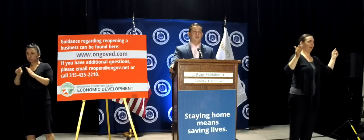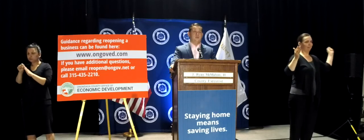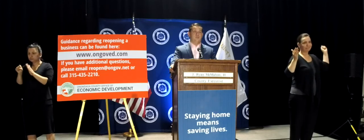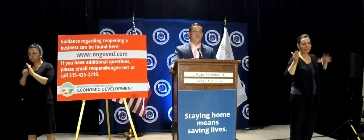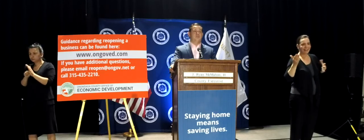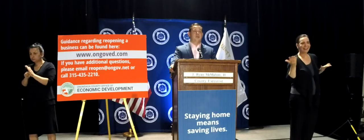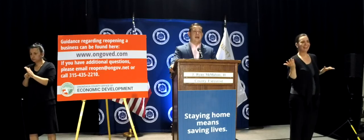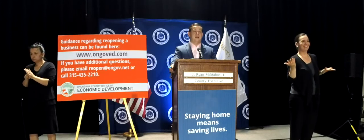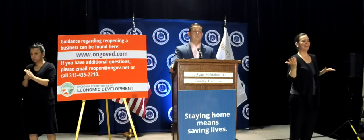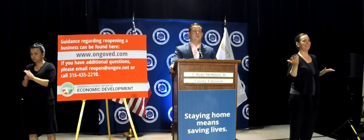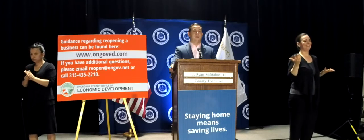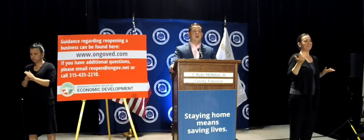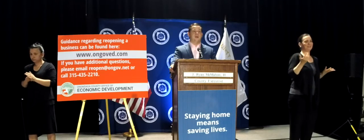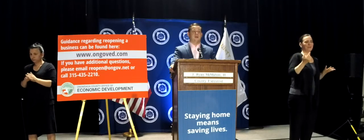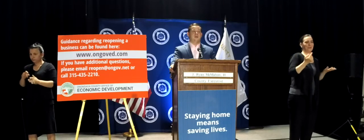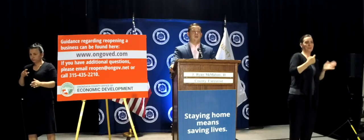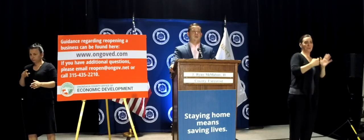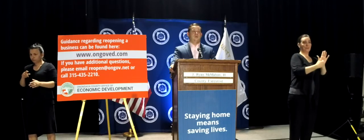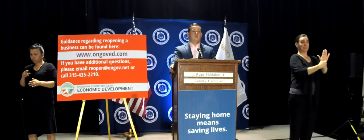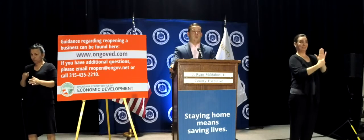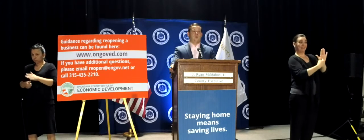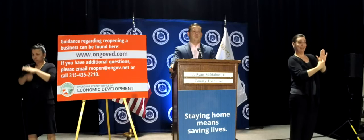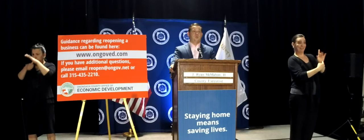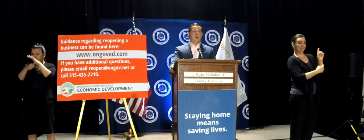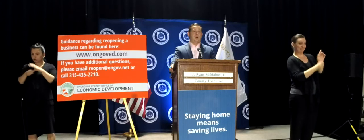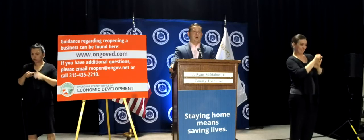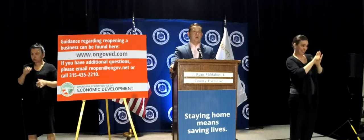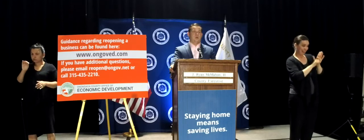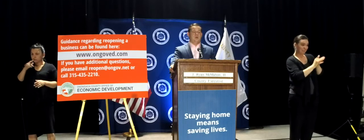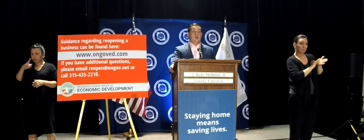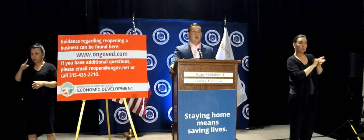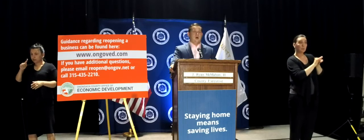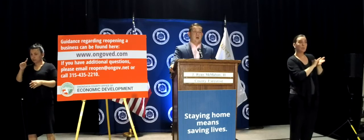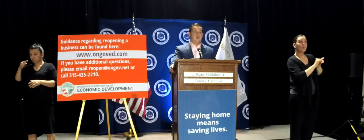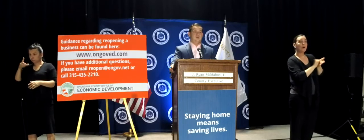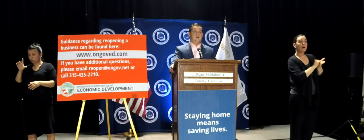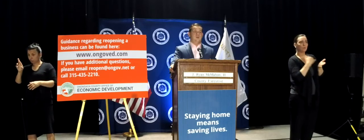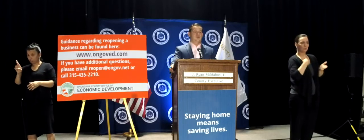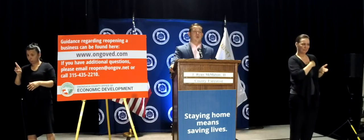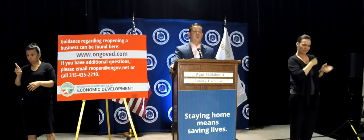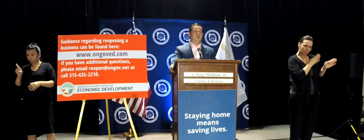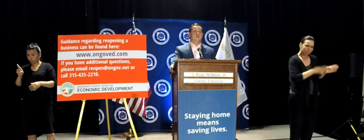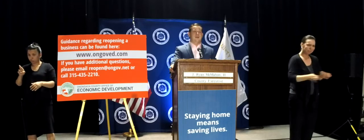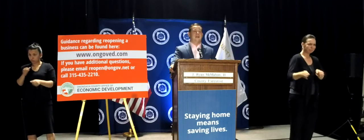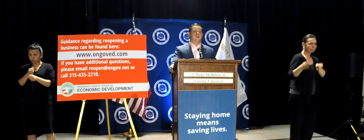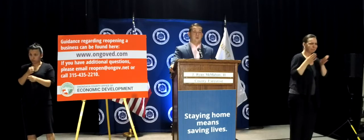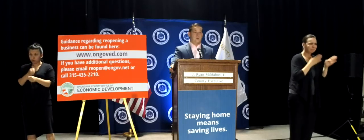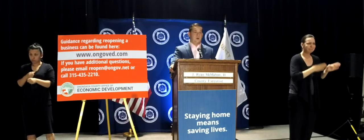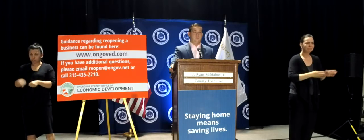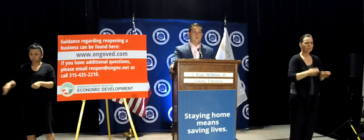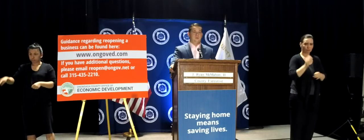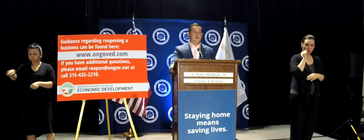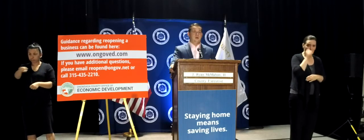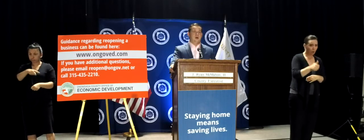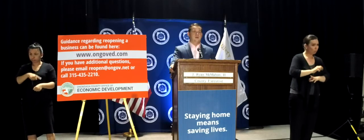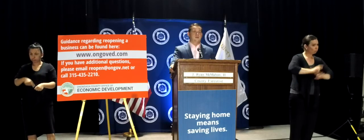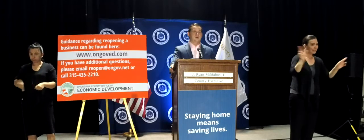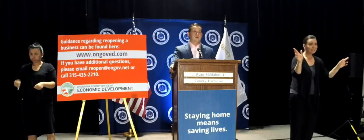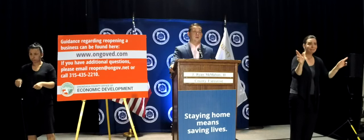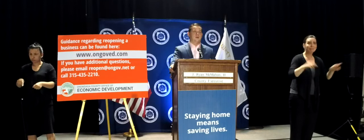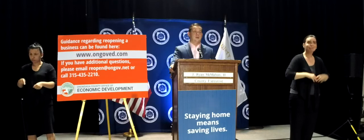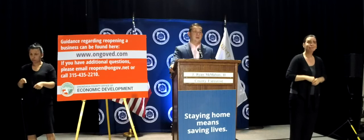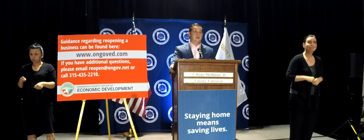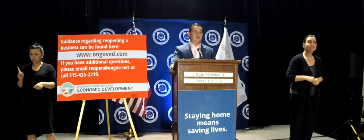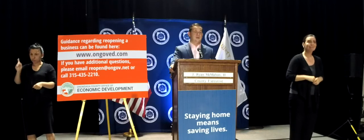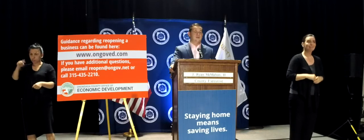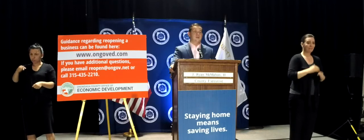long, we've been planning and preparing for tomorrow. There's no reason not to go tomorrow.